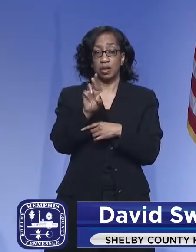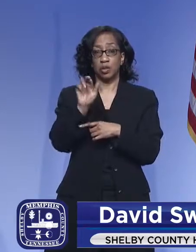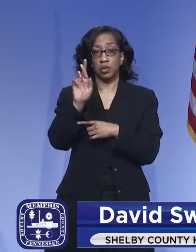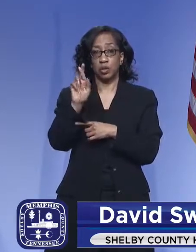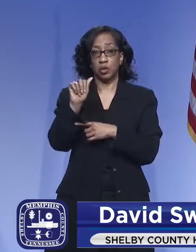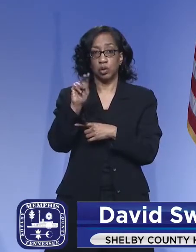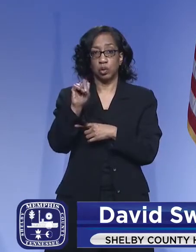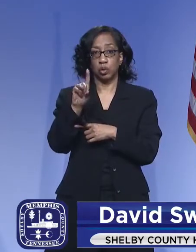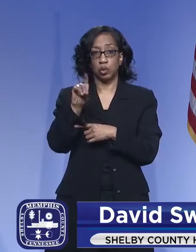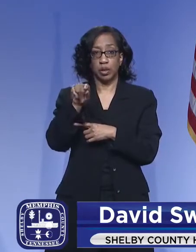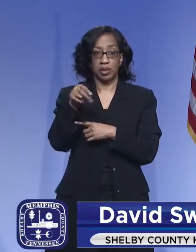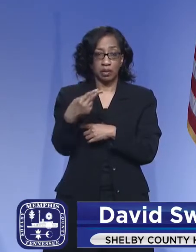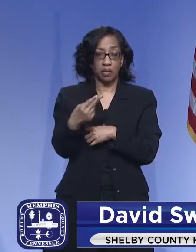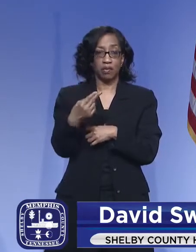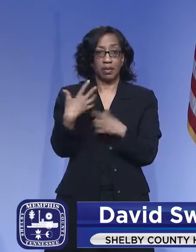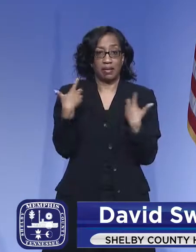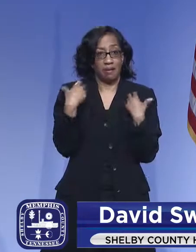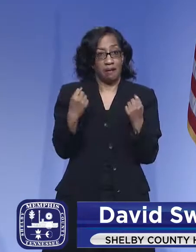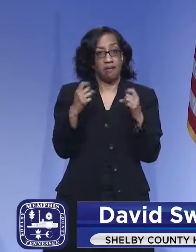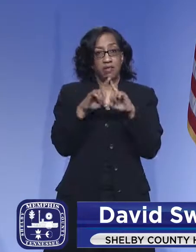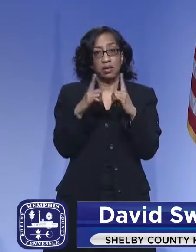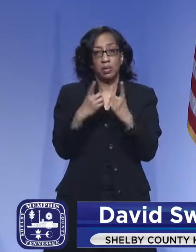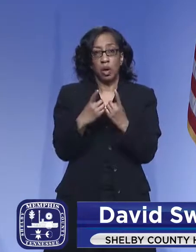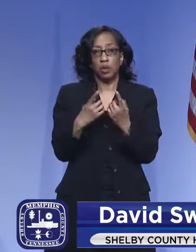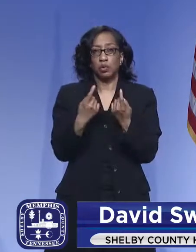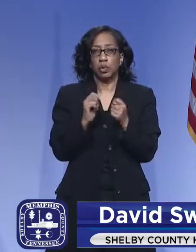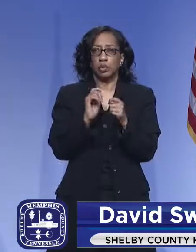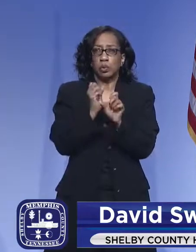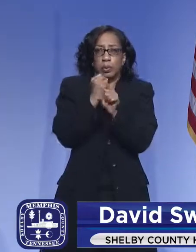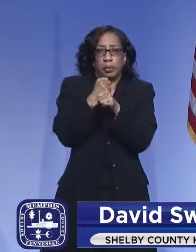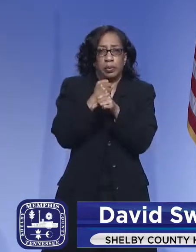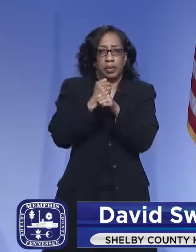the health department to create some video